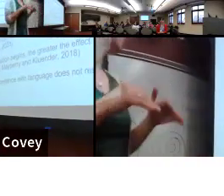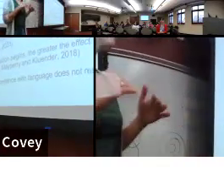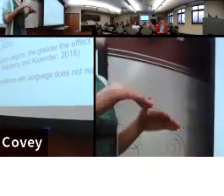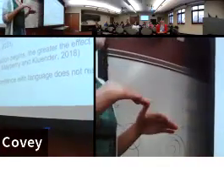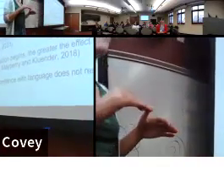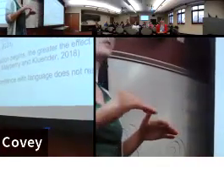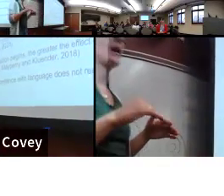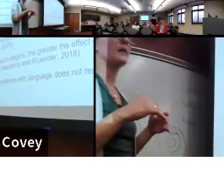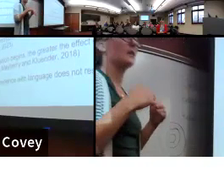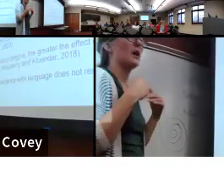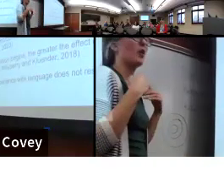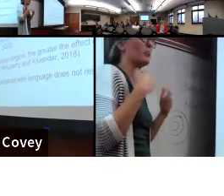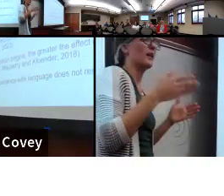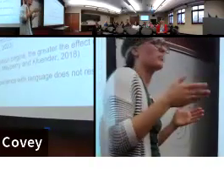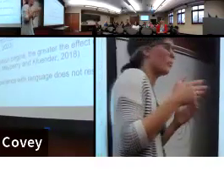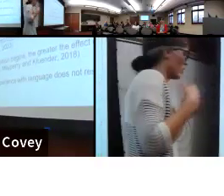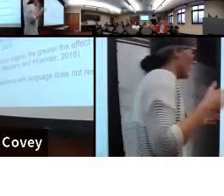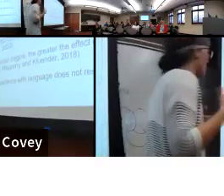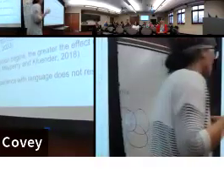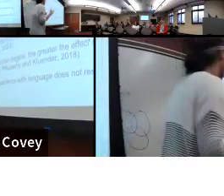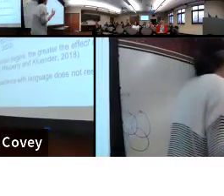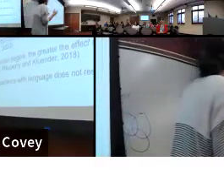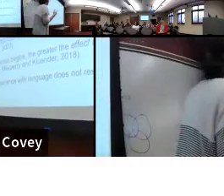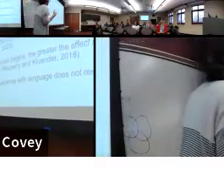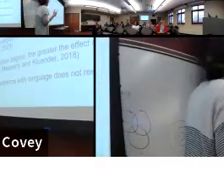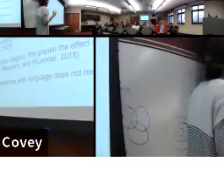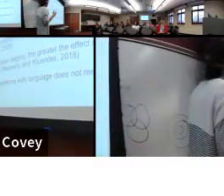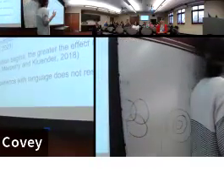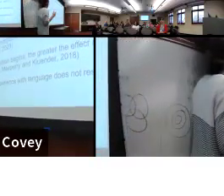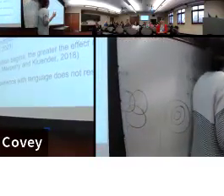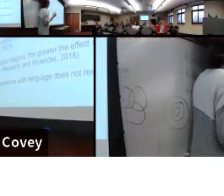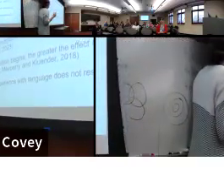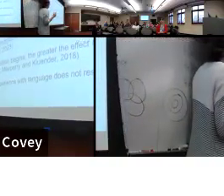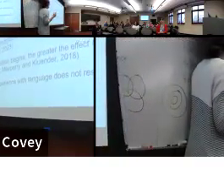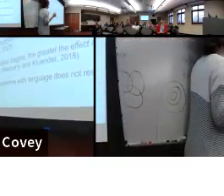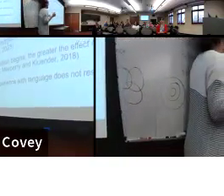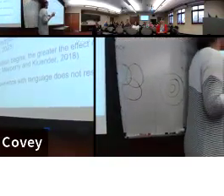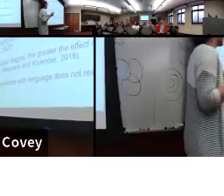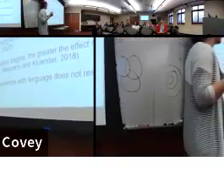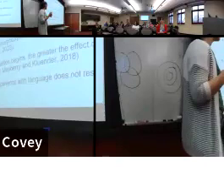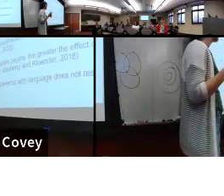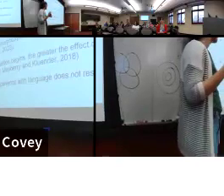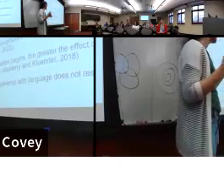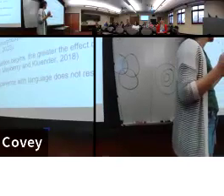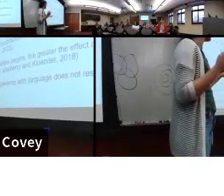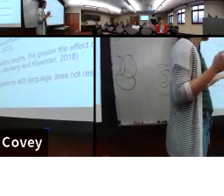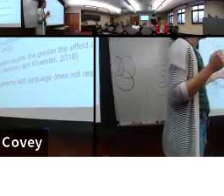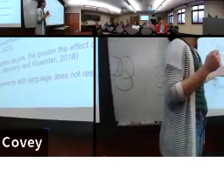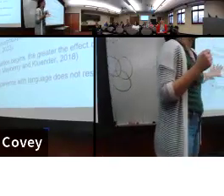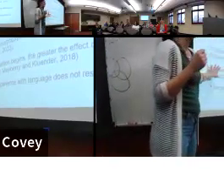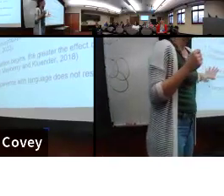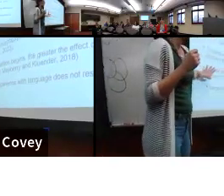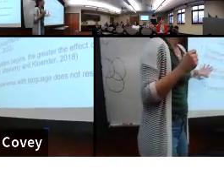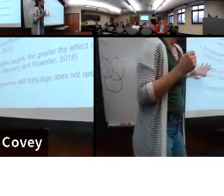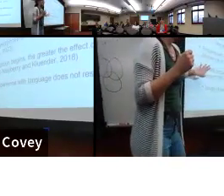cause extreme problems and comprehension, both for comprehension and production for morphosyntax. And what's really disturbing